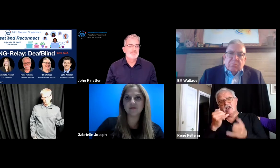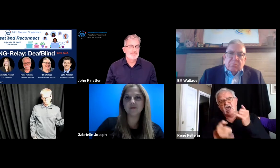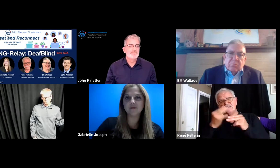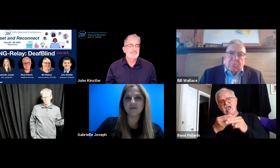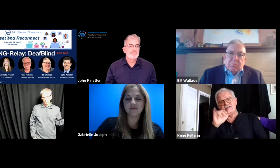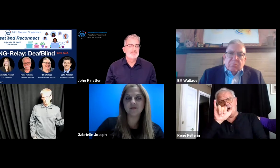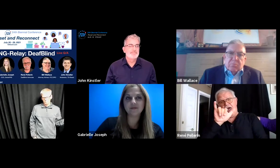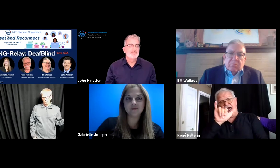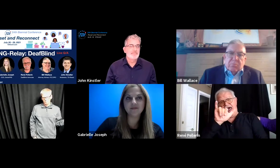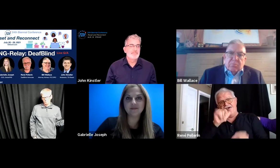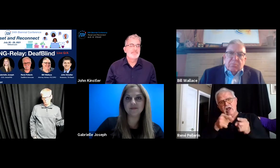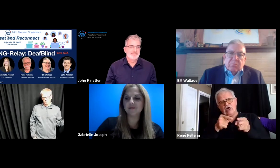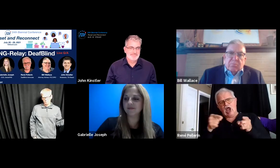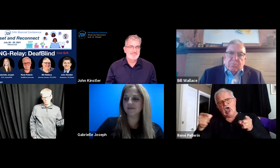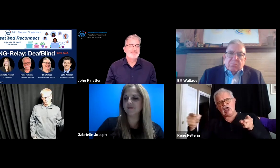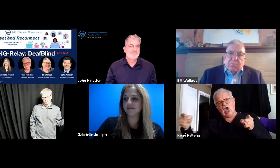Brian.